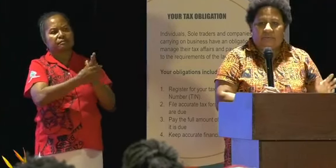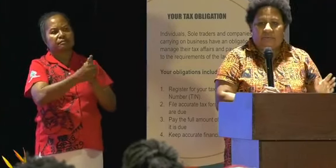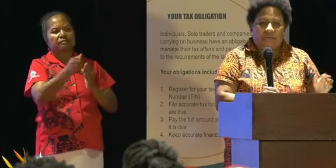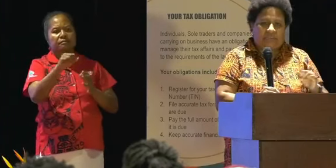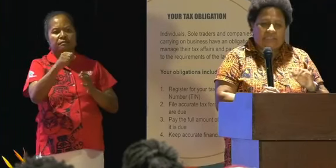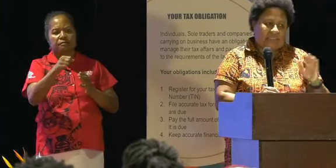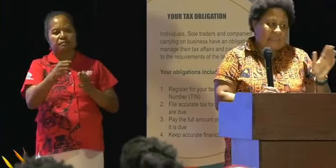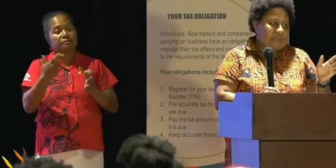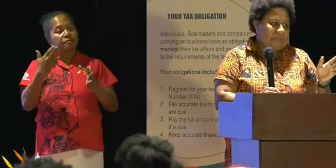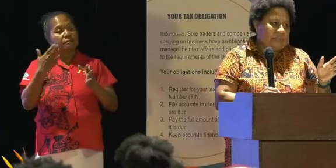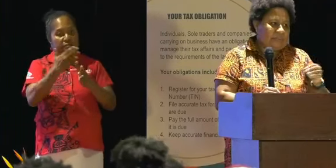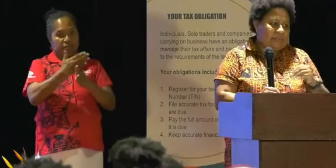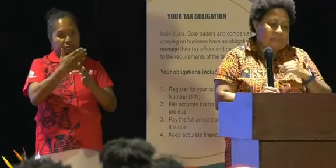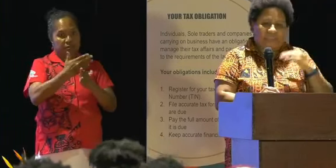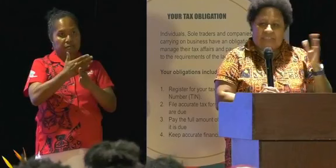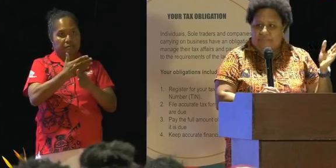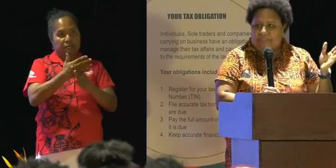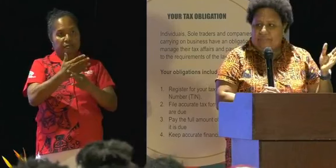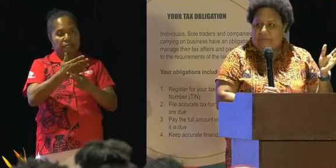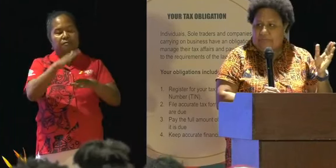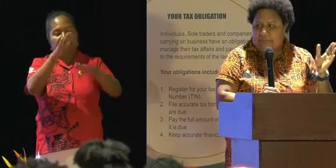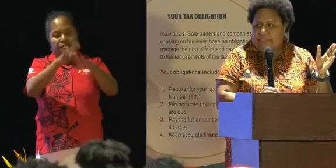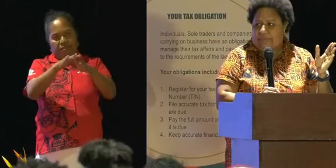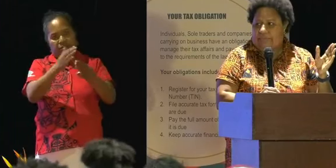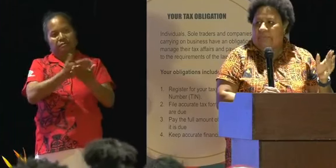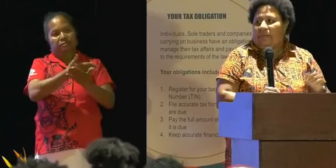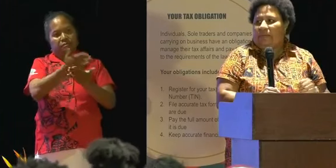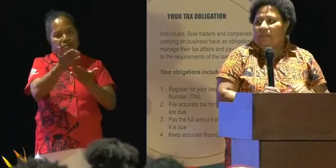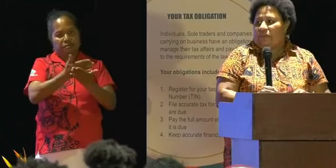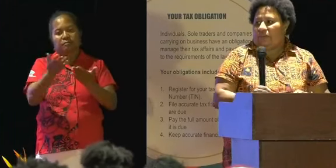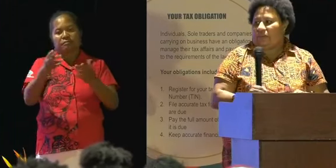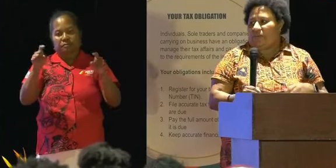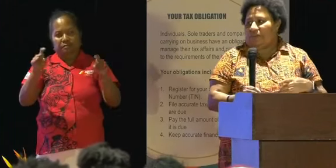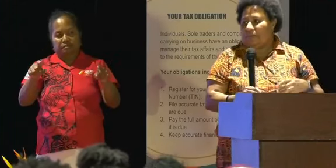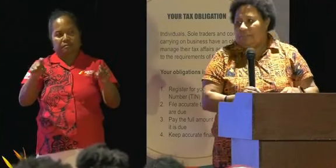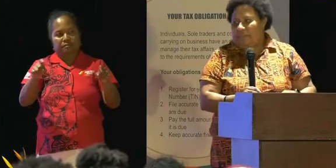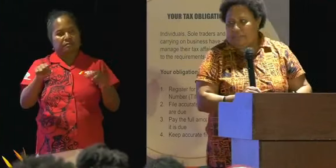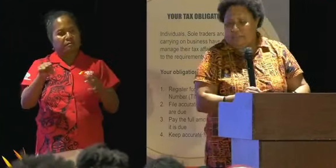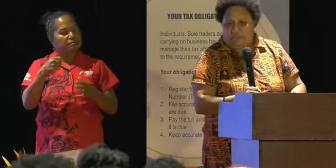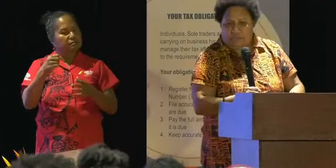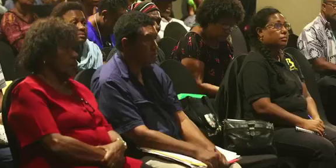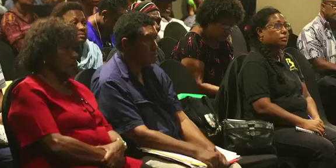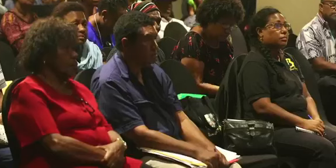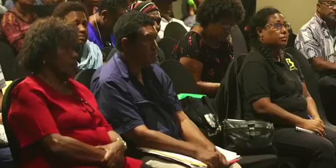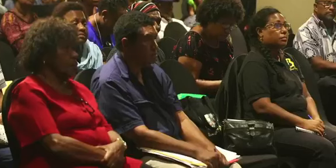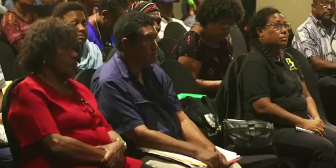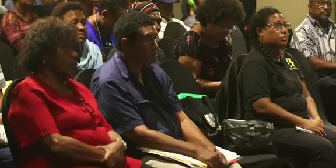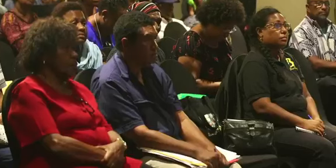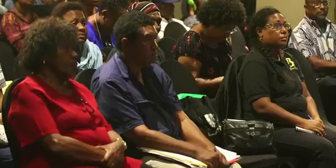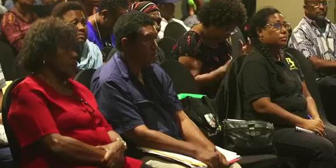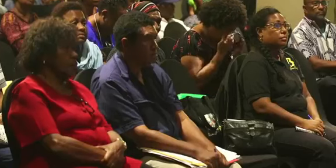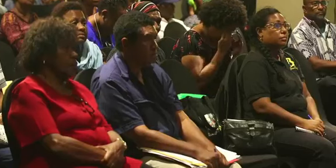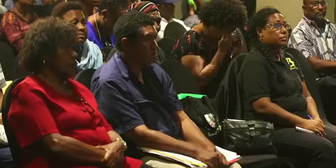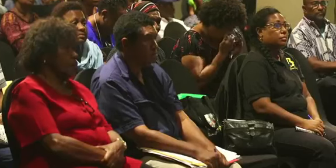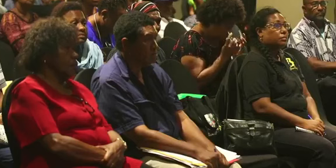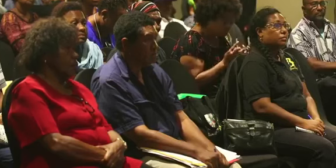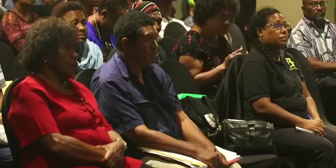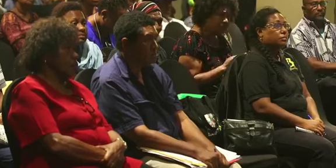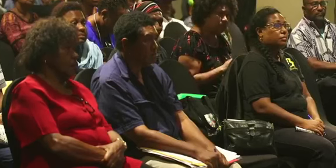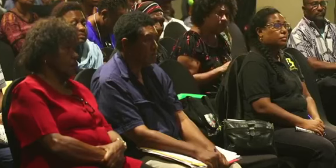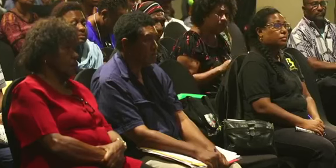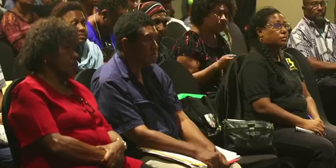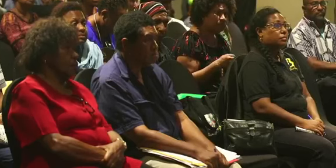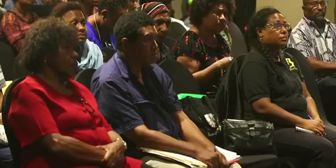or vehicle. Look at that, something people are fully servicing all no stuff. So all not can give you any excuse law. So all not